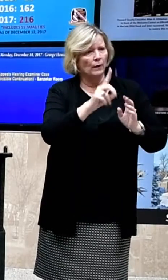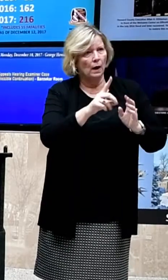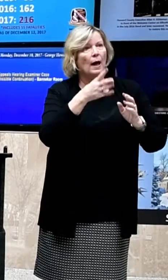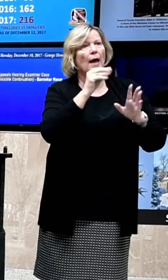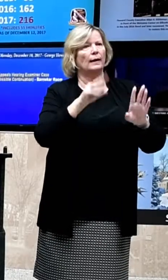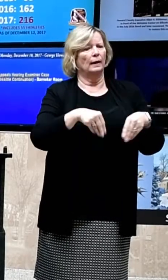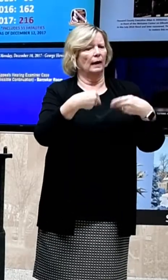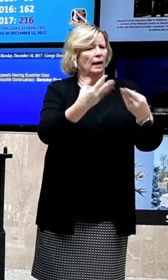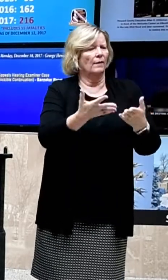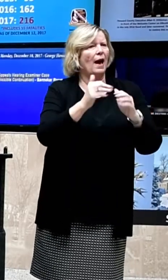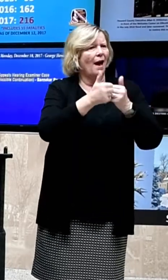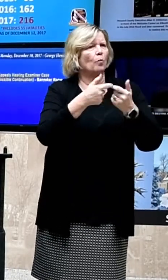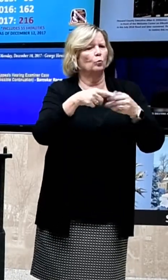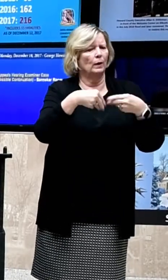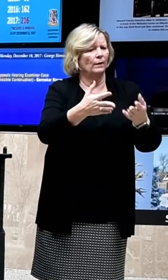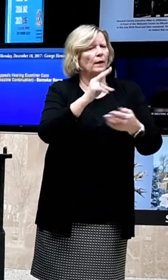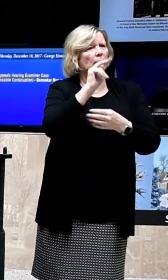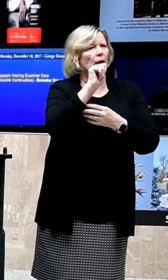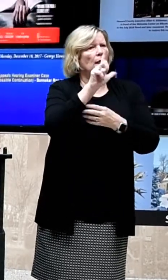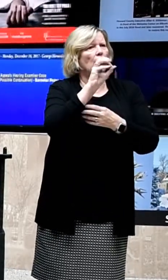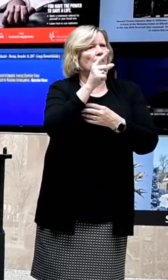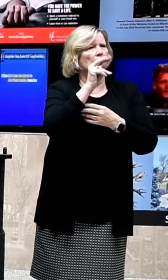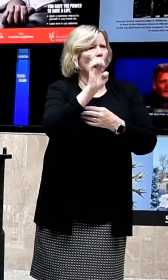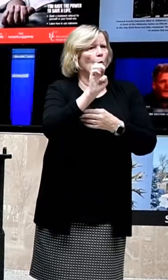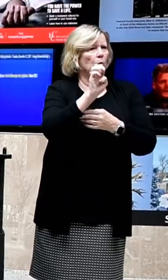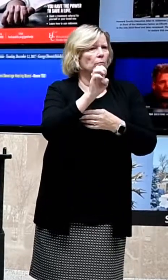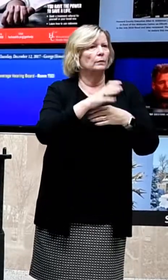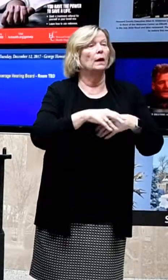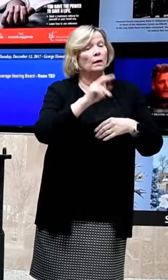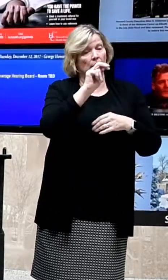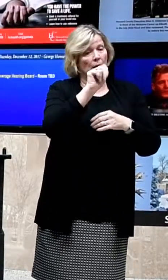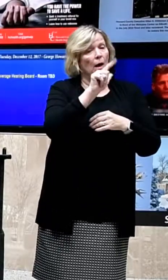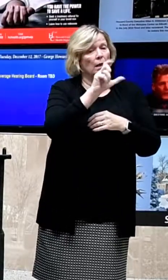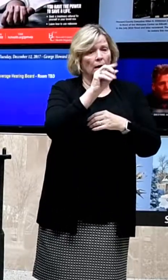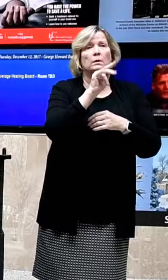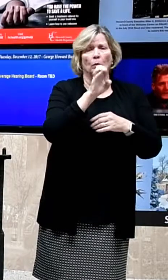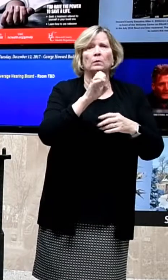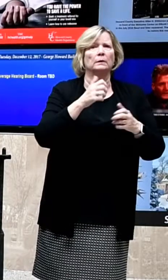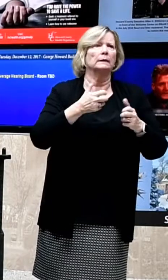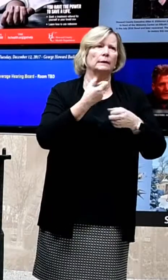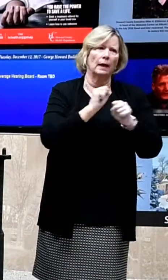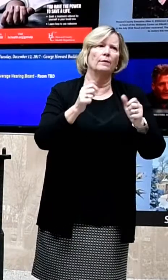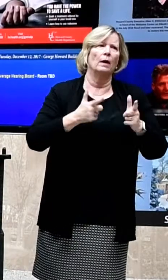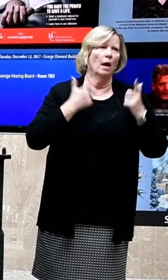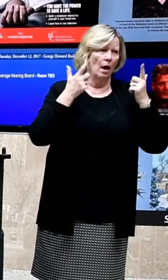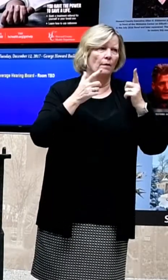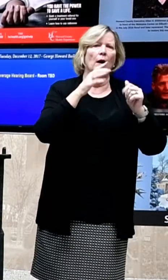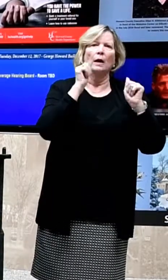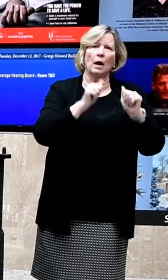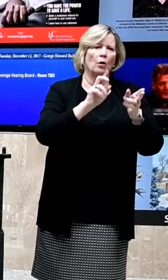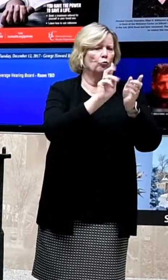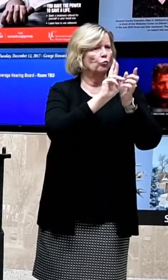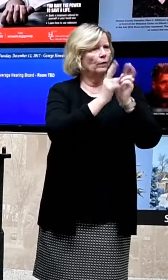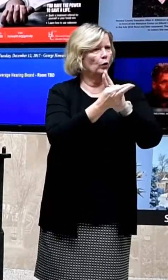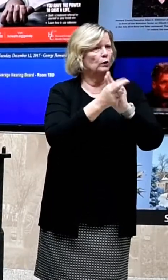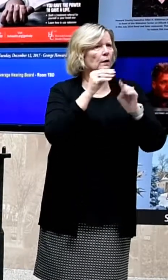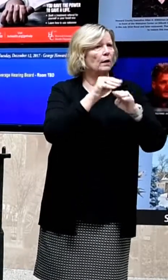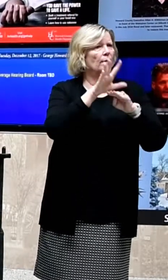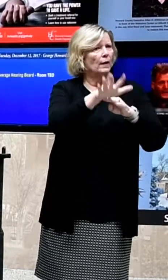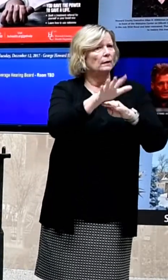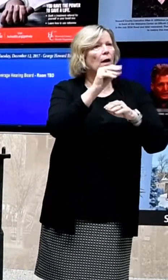administration. Naloxone is a life-saving medication that can reverse the effects of an opioid